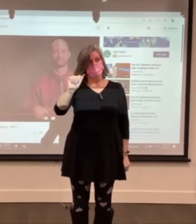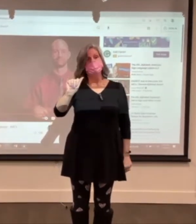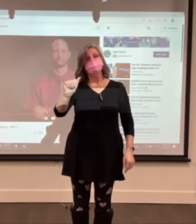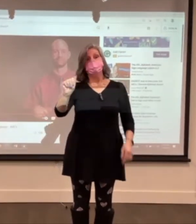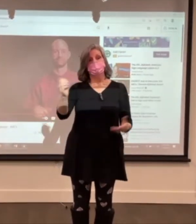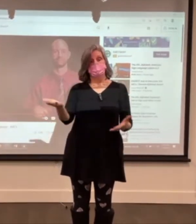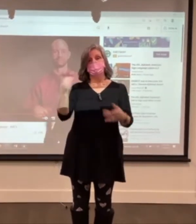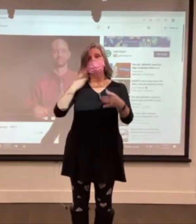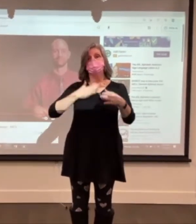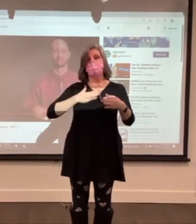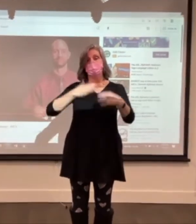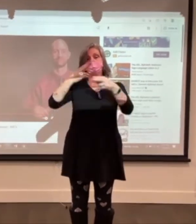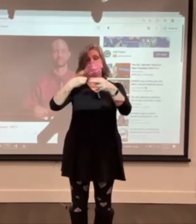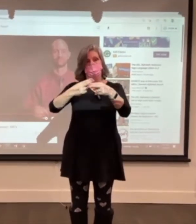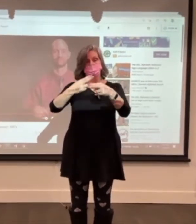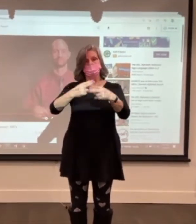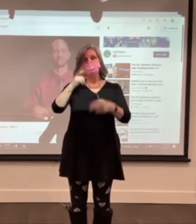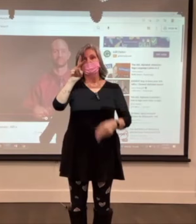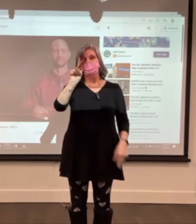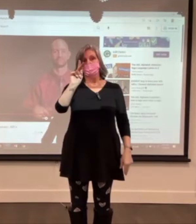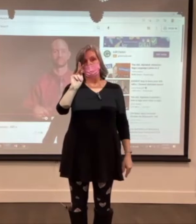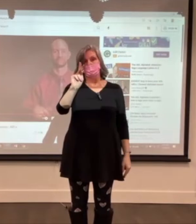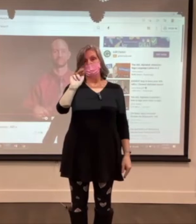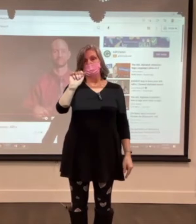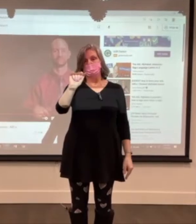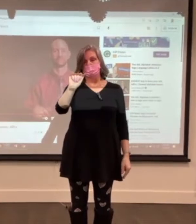Okay, so I signed my name, K-A-T-H-Y.